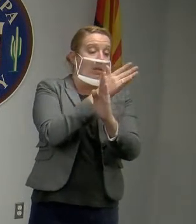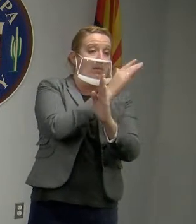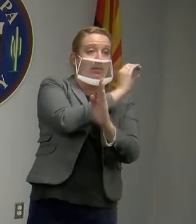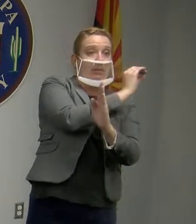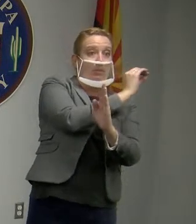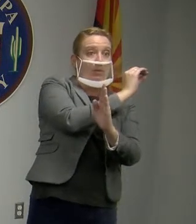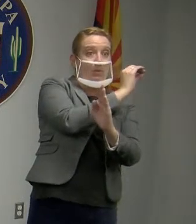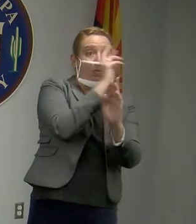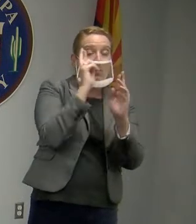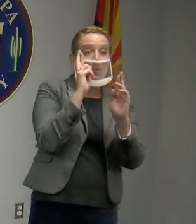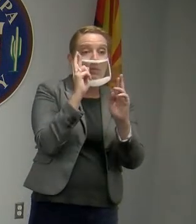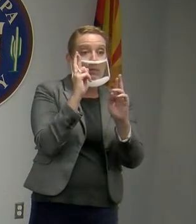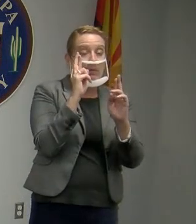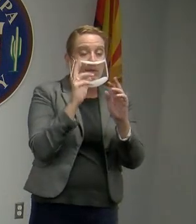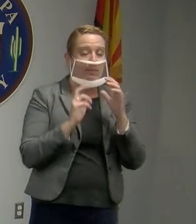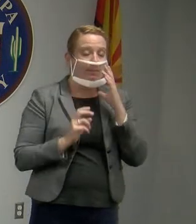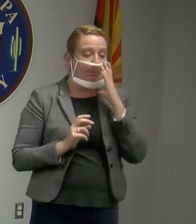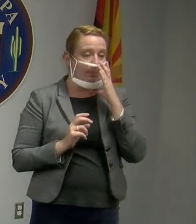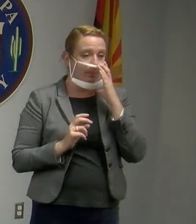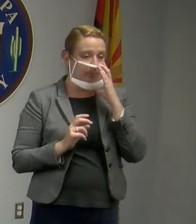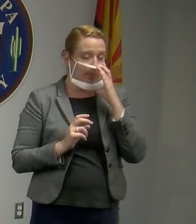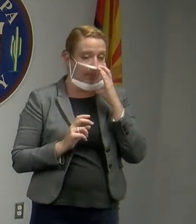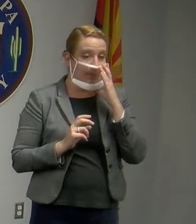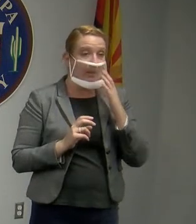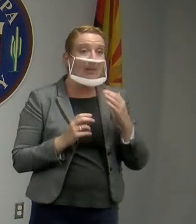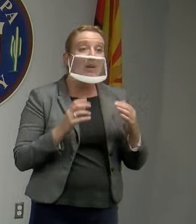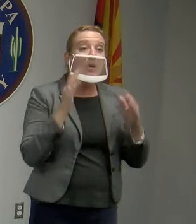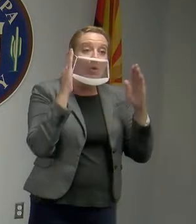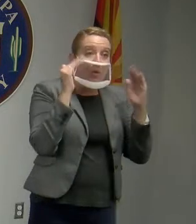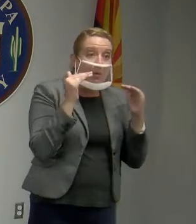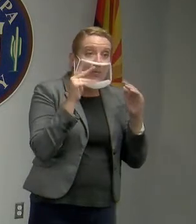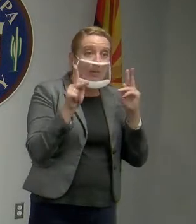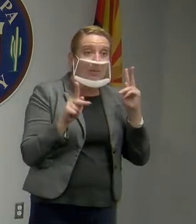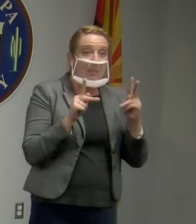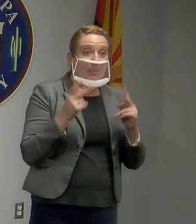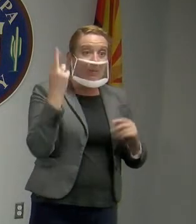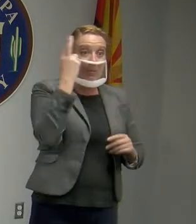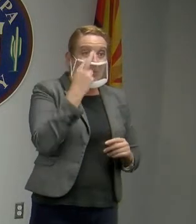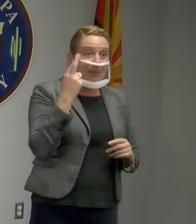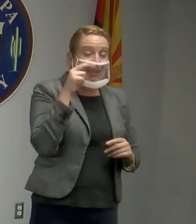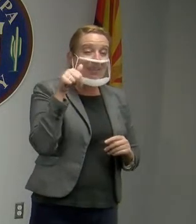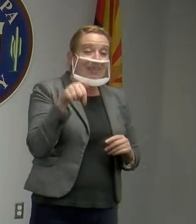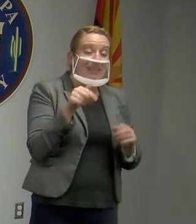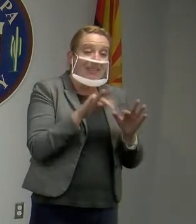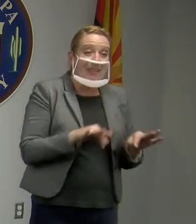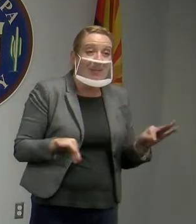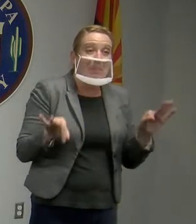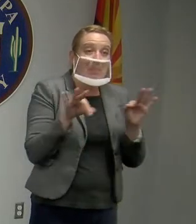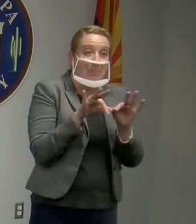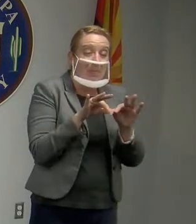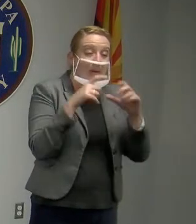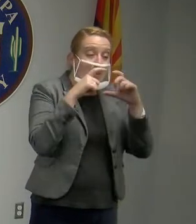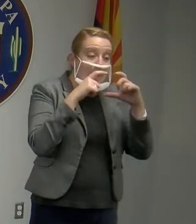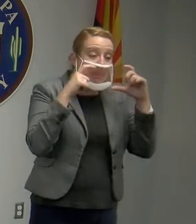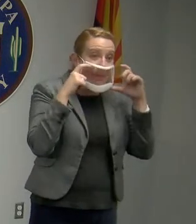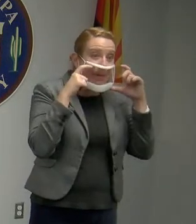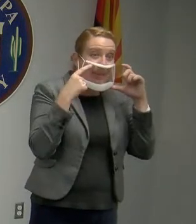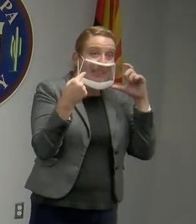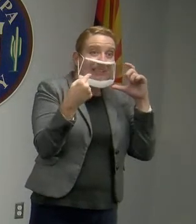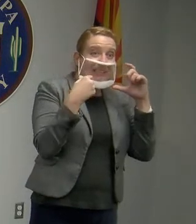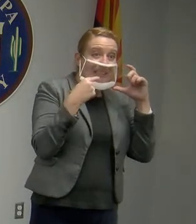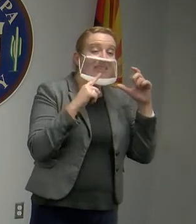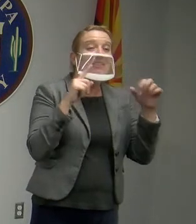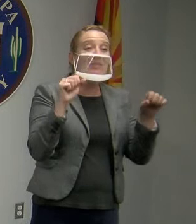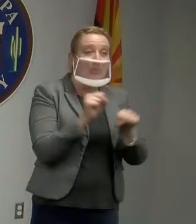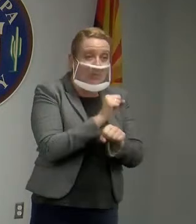those measures, and that as people start to realize that this is a big deal and wearing a mask really does help. And with